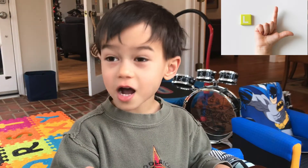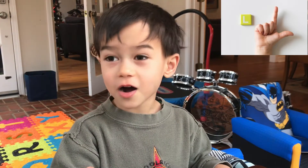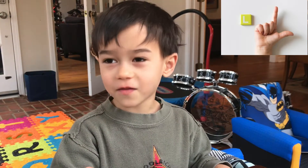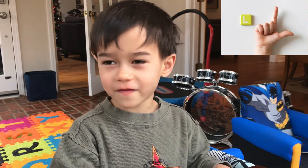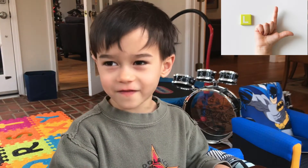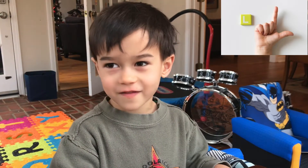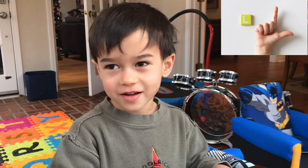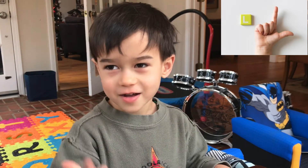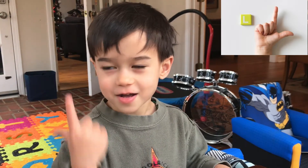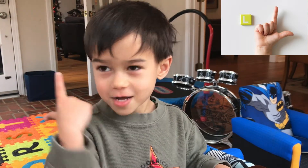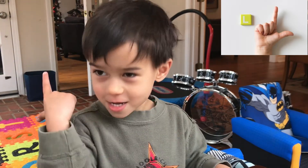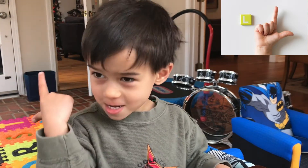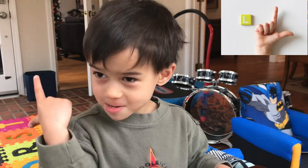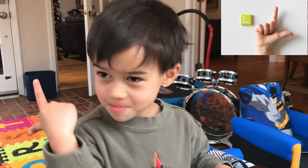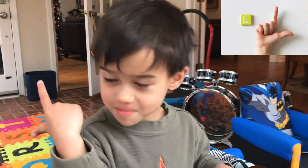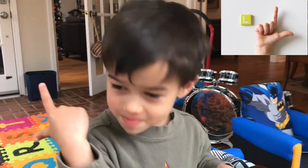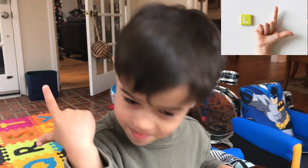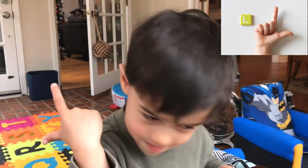Love. Love.